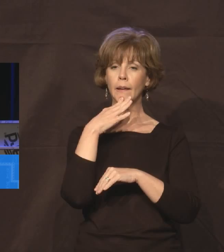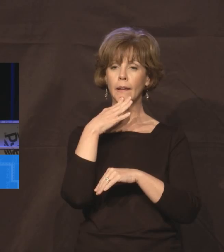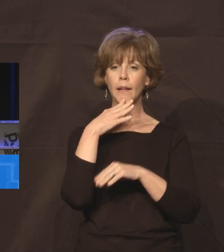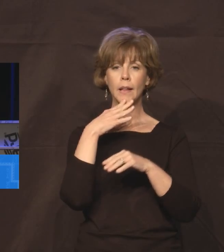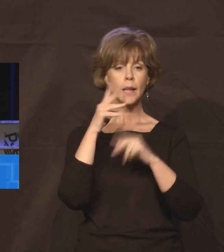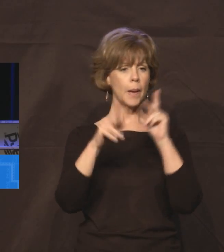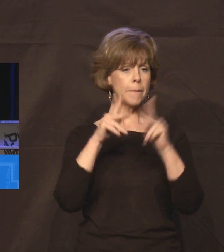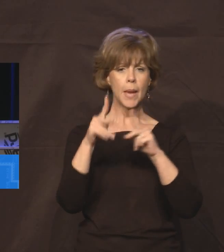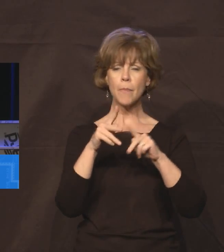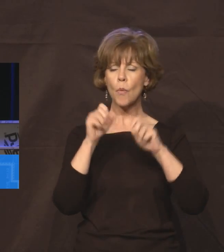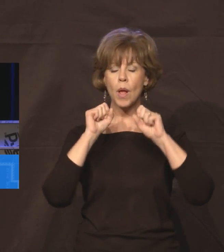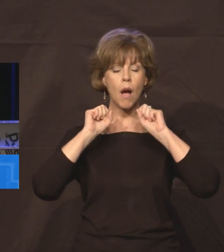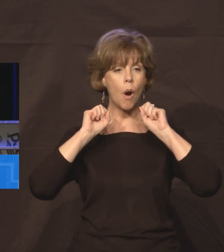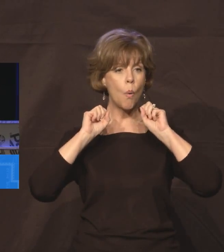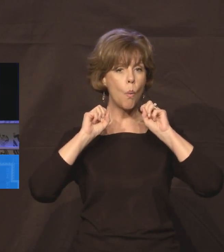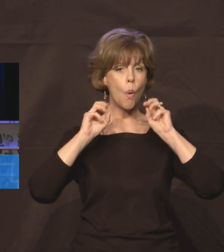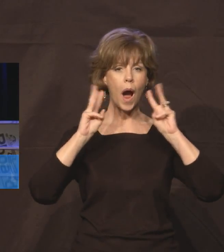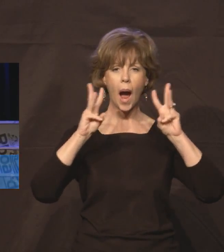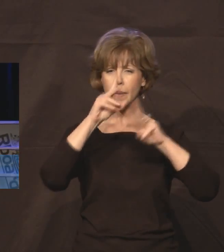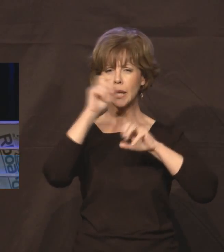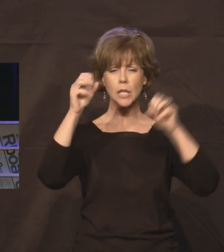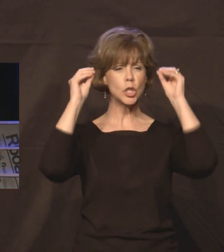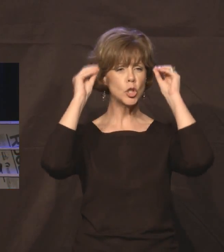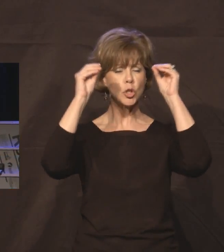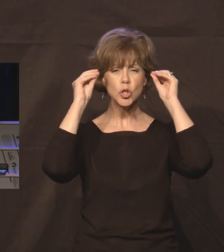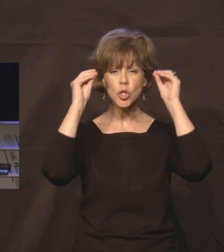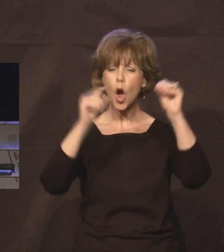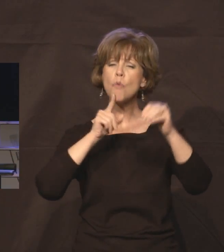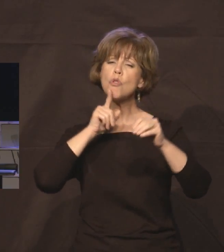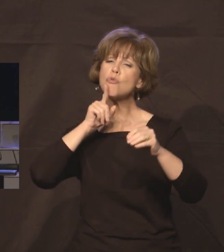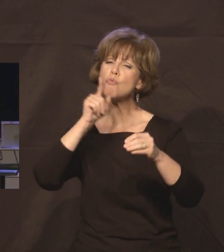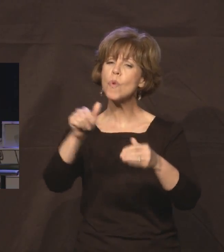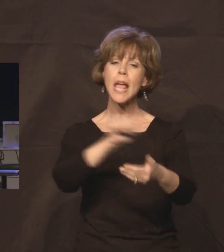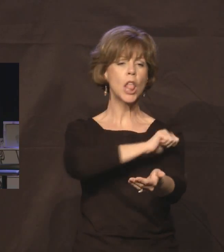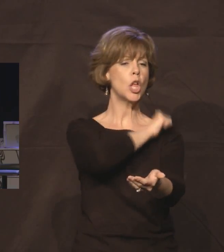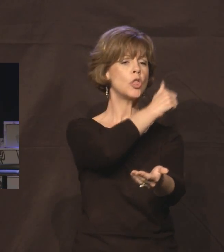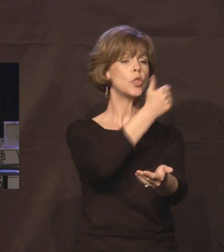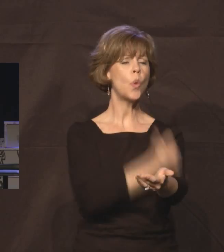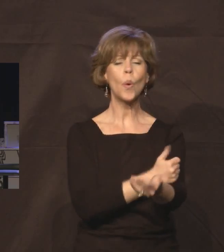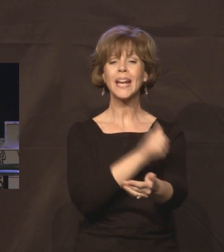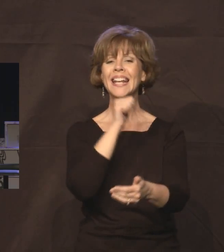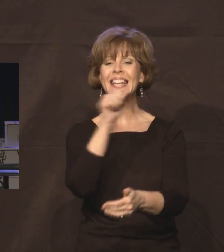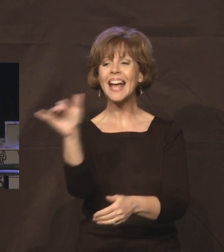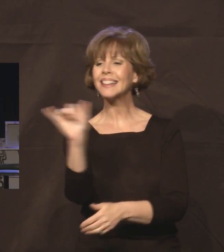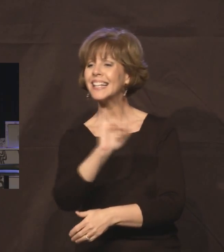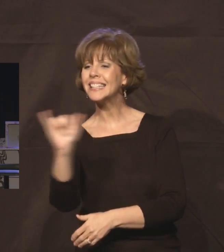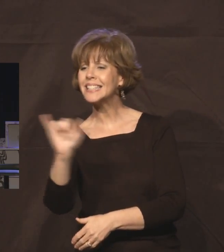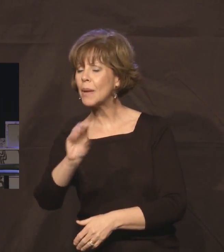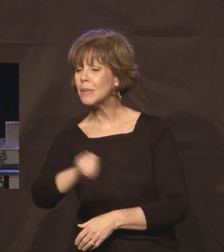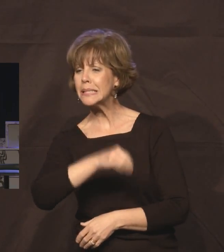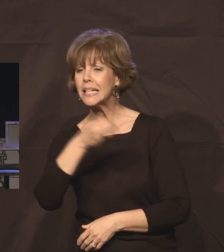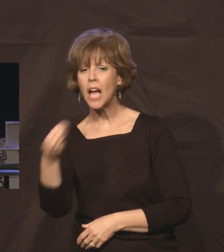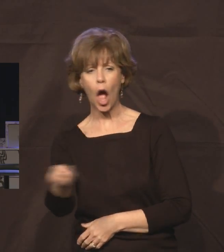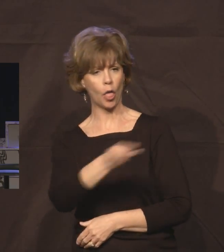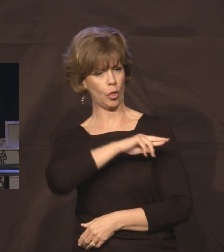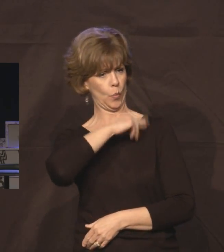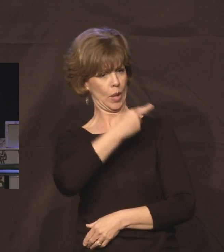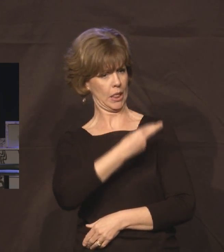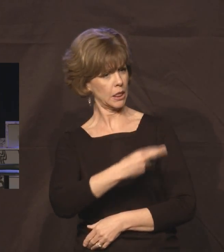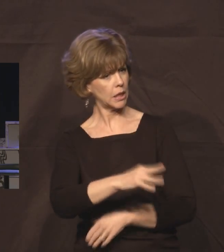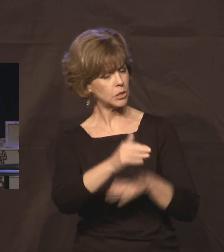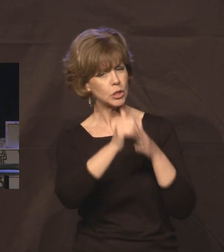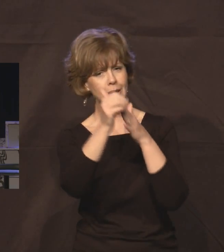Real authority. I think that's important. It says basically he didn't teach like the other religious leaders. That when he spoke, it was with